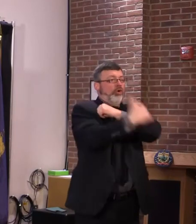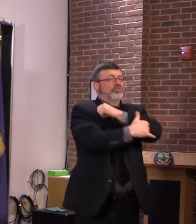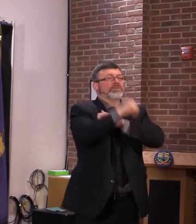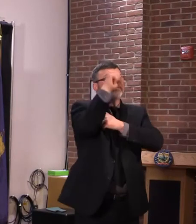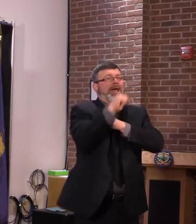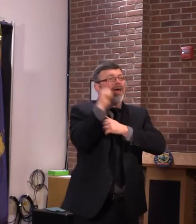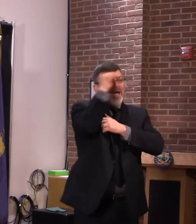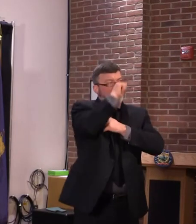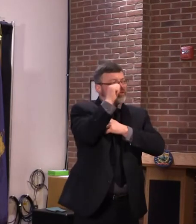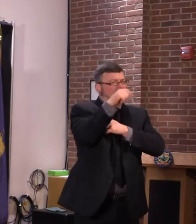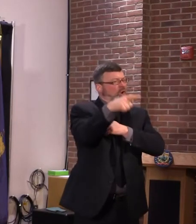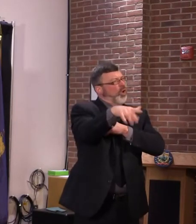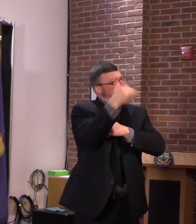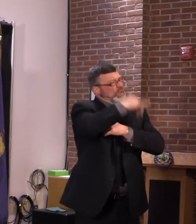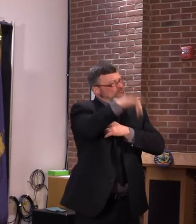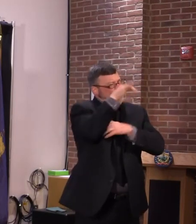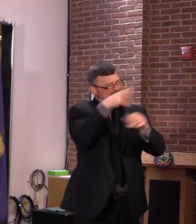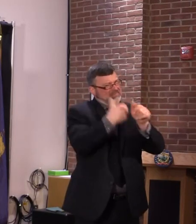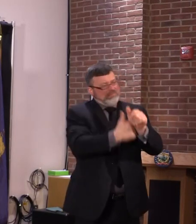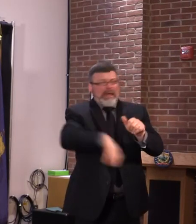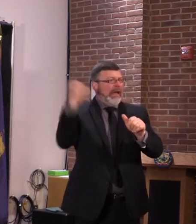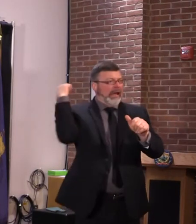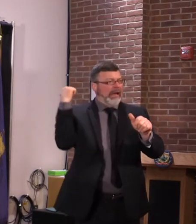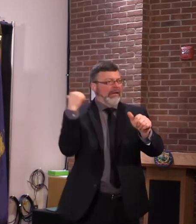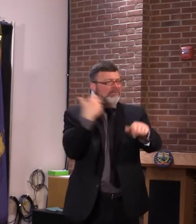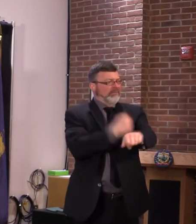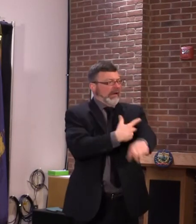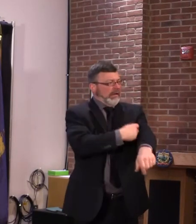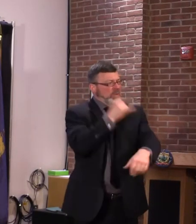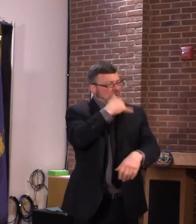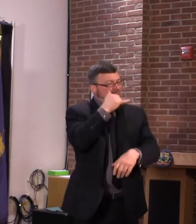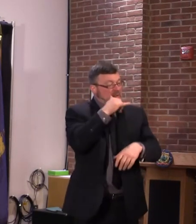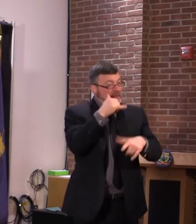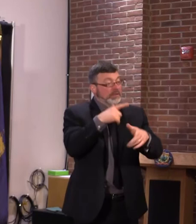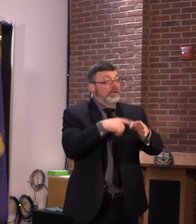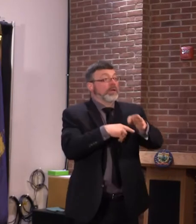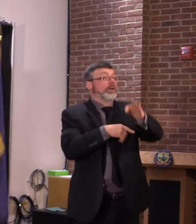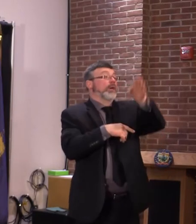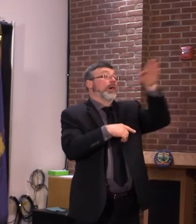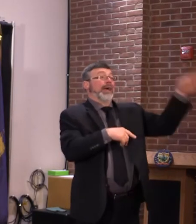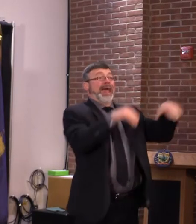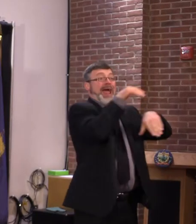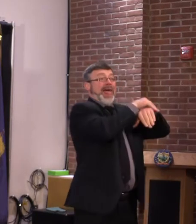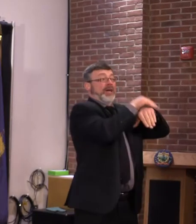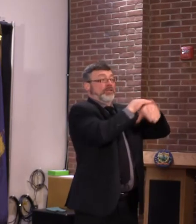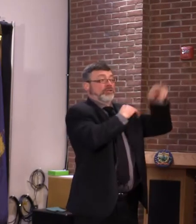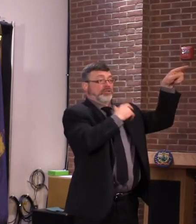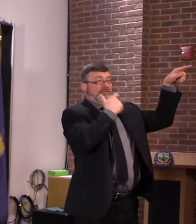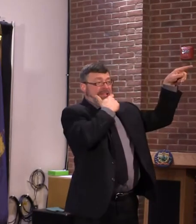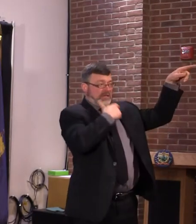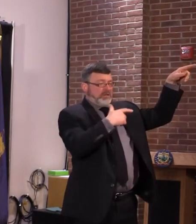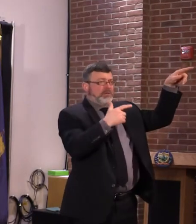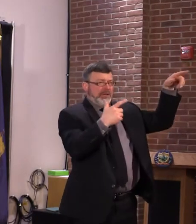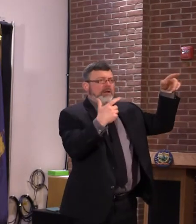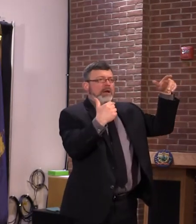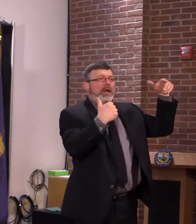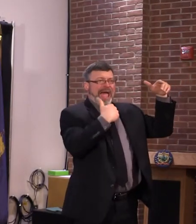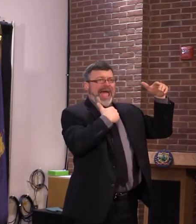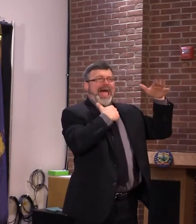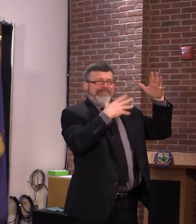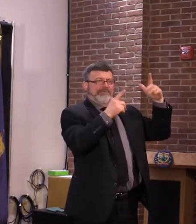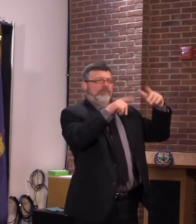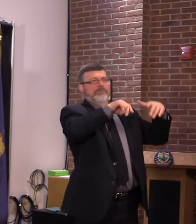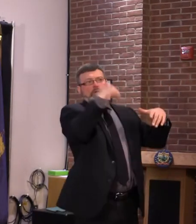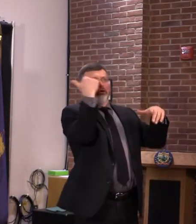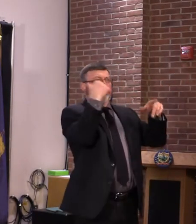we've also seen what's happened in the UK and other places where it's come down and then it's sort of leveled off and nobody's really sure where